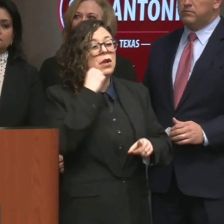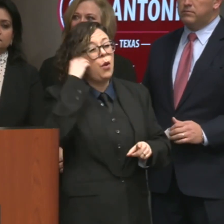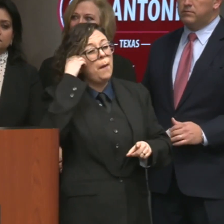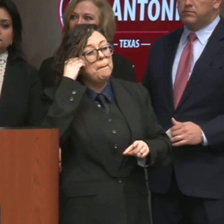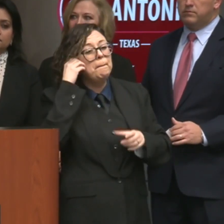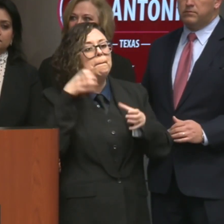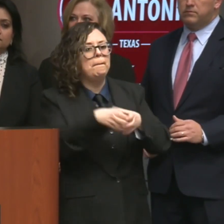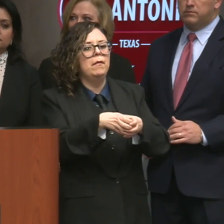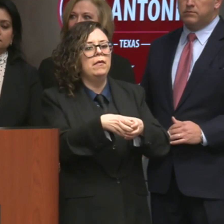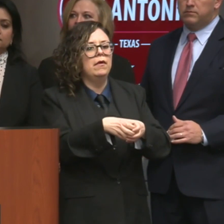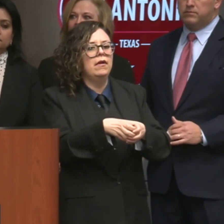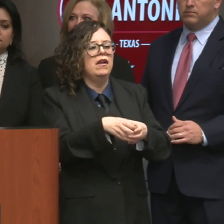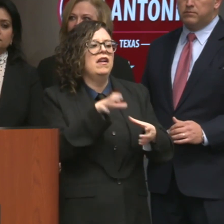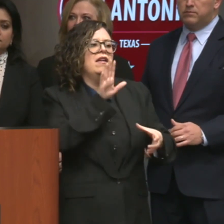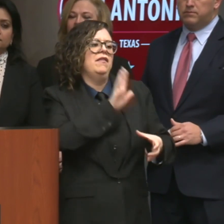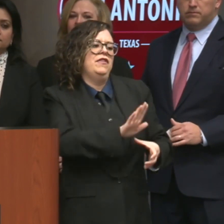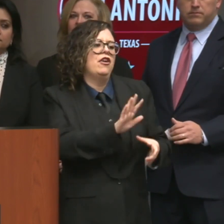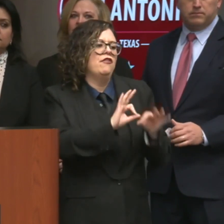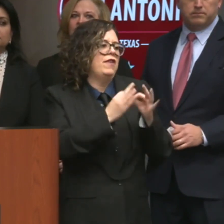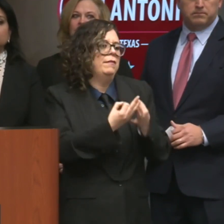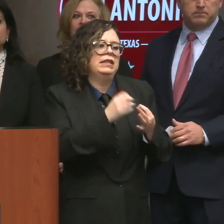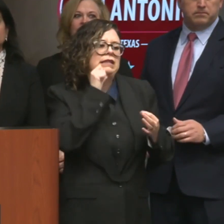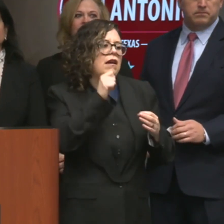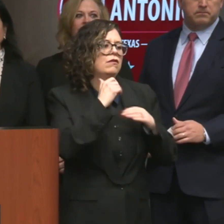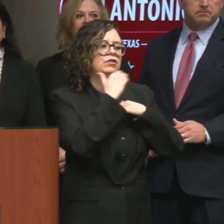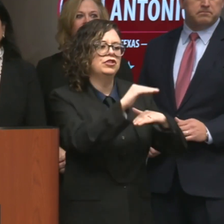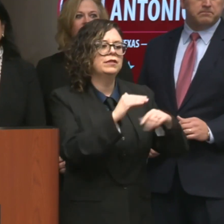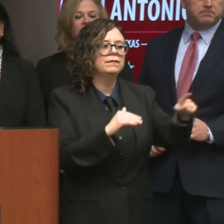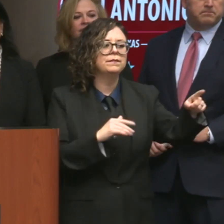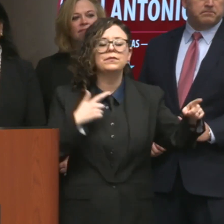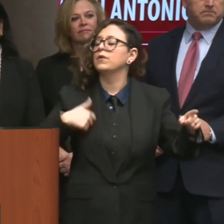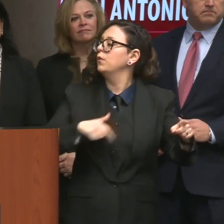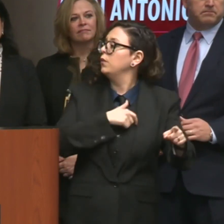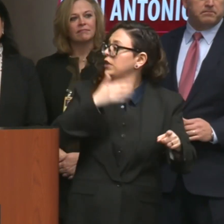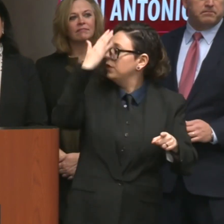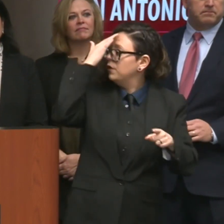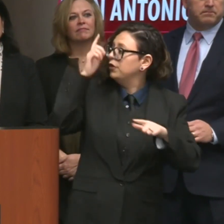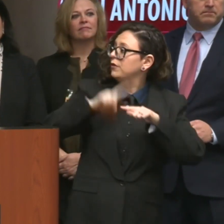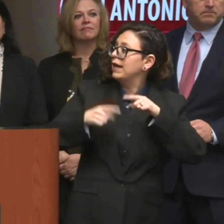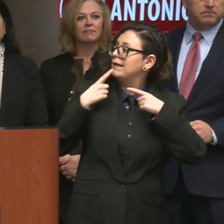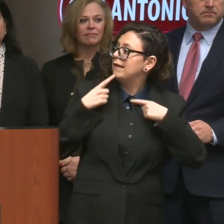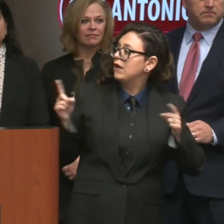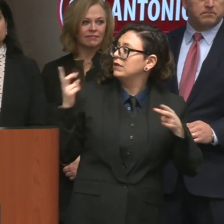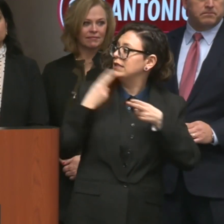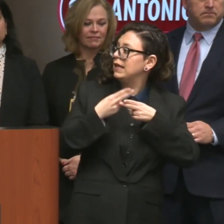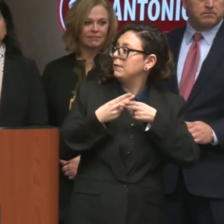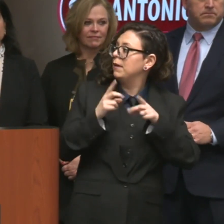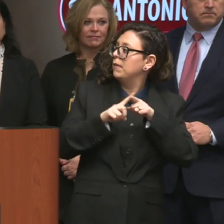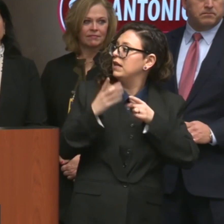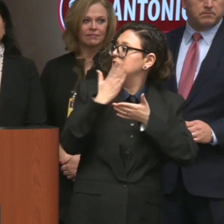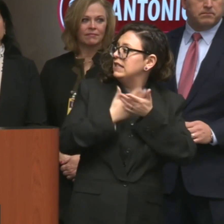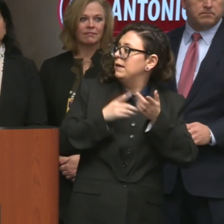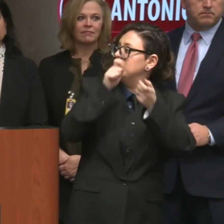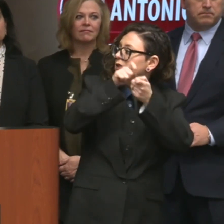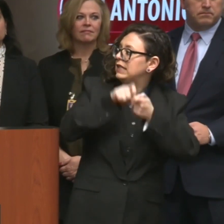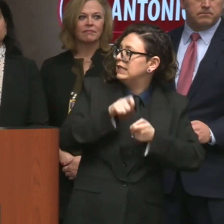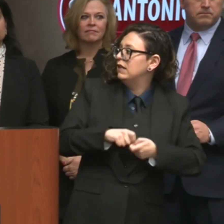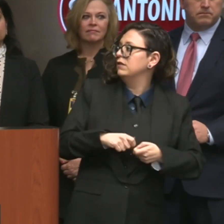not restricted for their movements. We know that you cannot release the name, but some details about the patient,